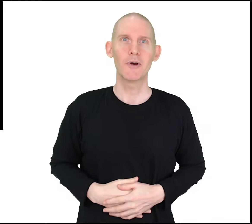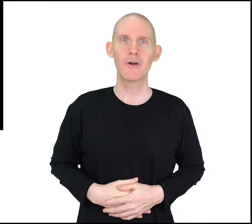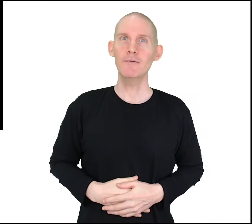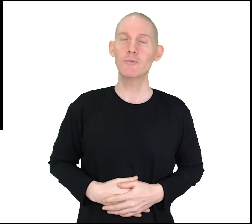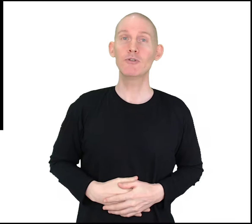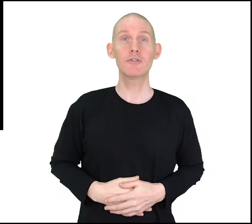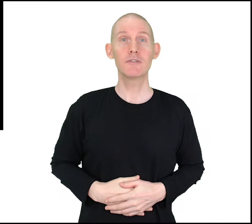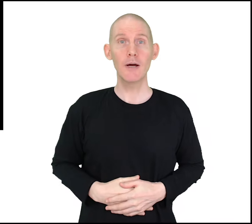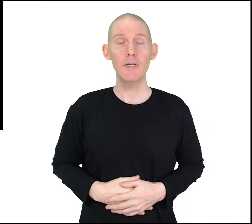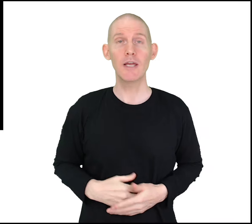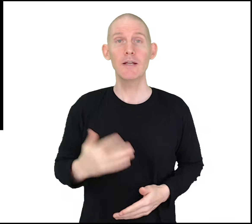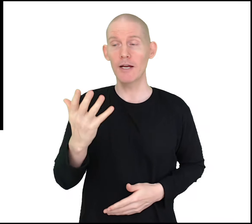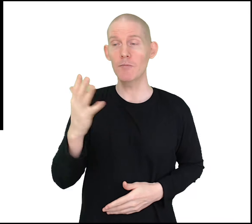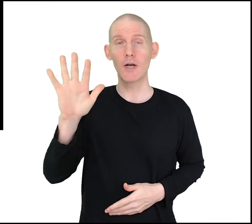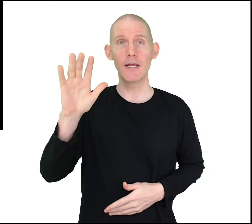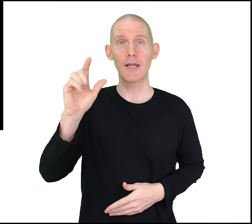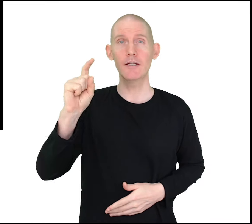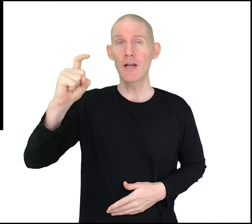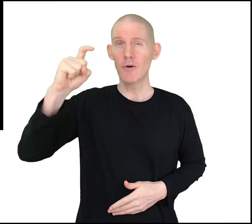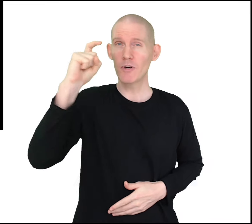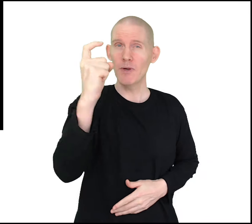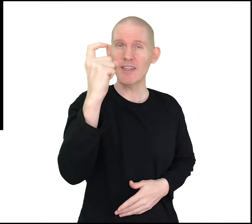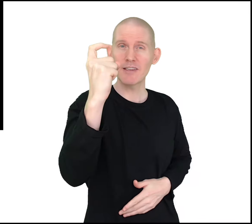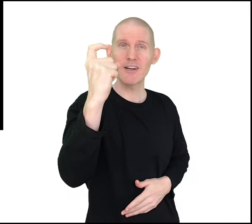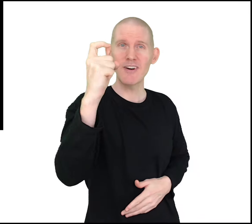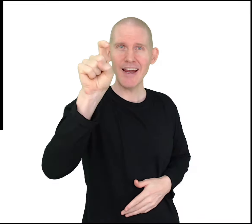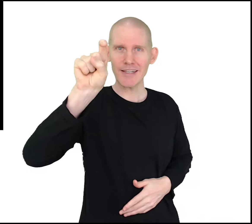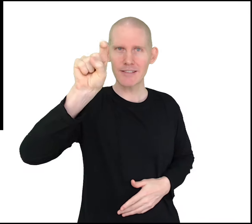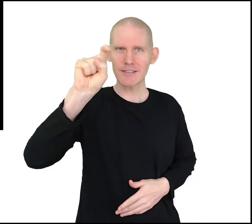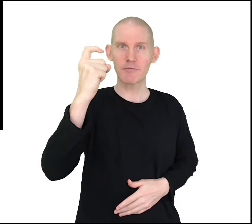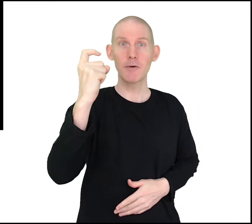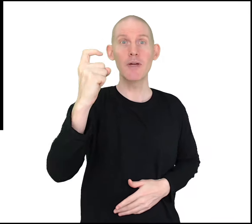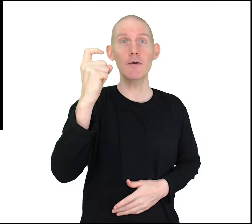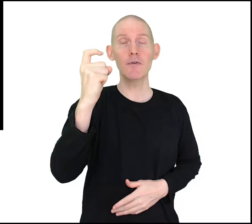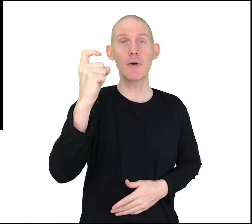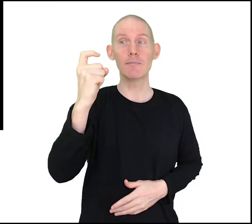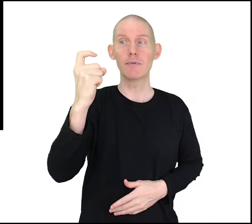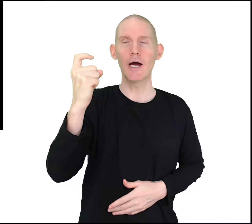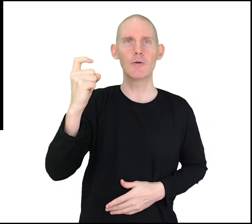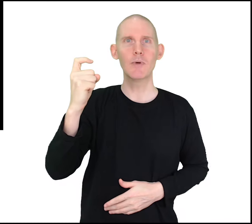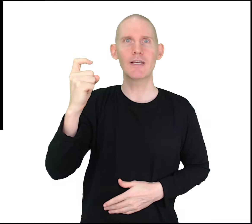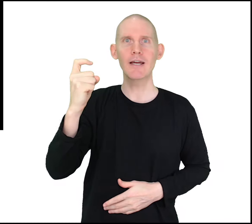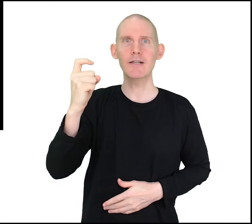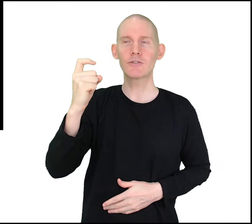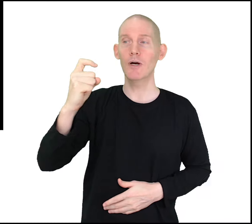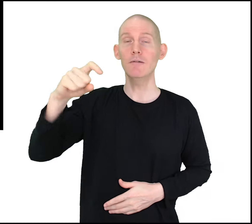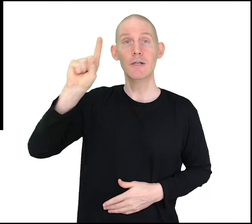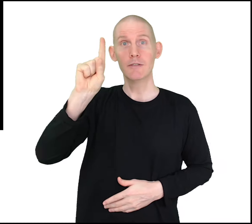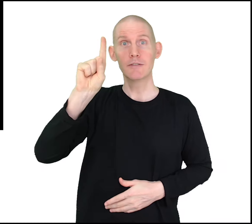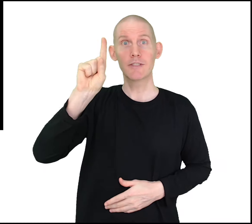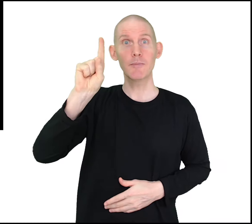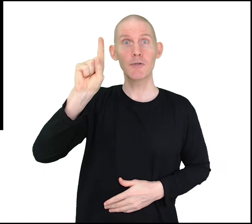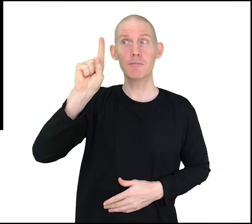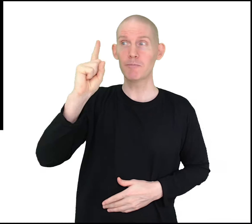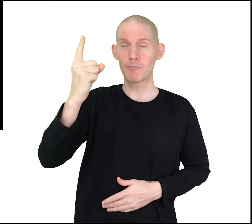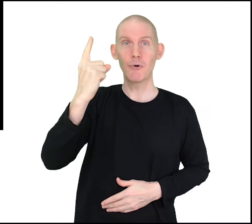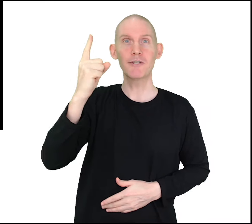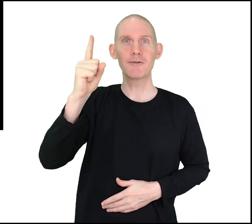Okay, use your dominant hand. I'm right-handed. We're going to make the letter X from the alphabet. How do you make an X? Well, stick up your pointer finger,